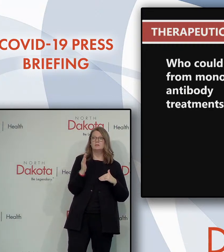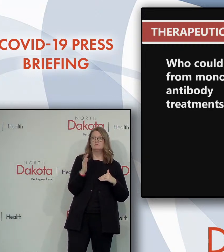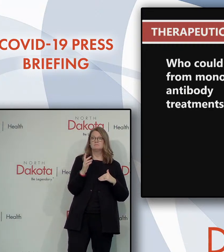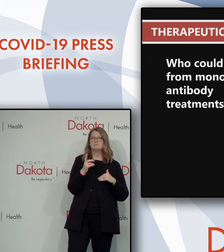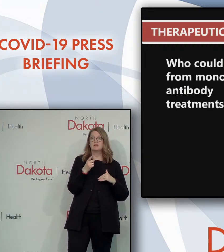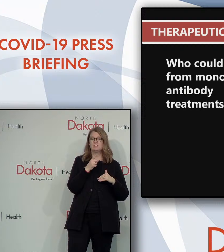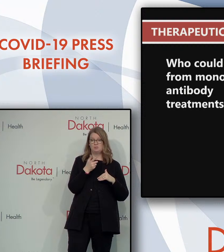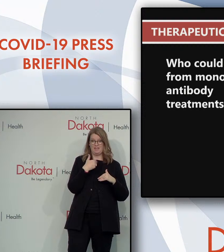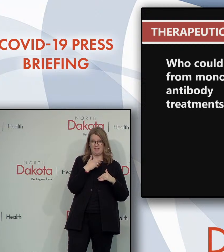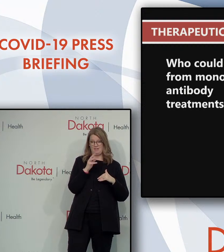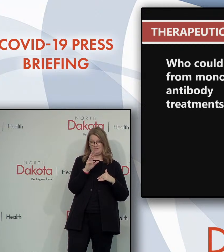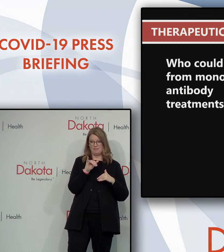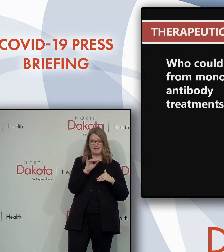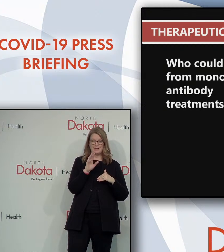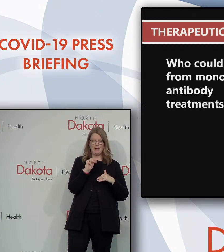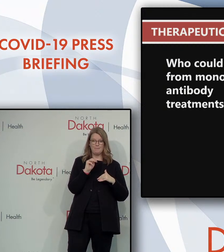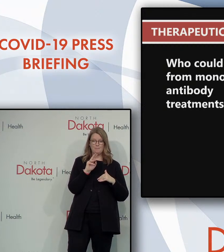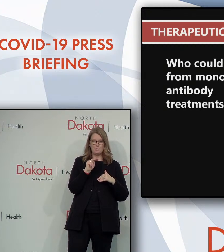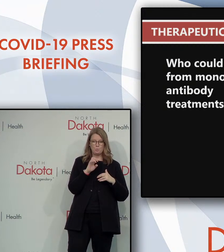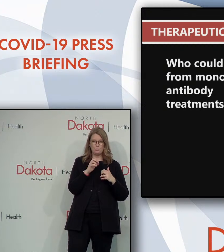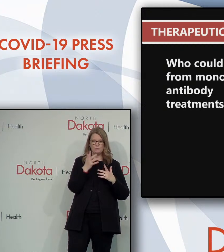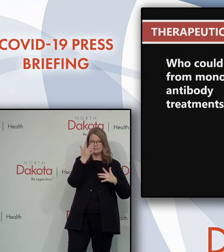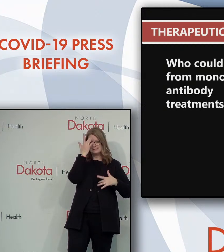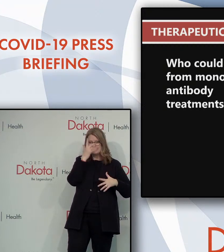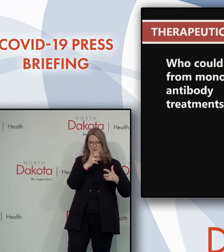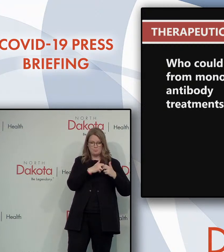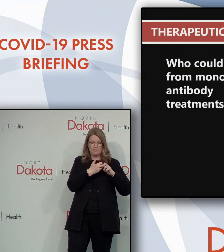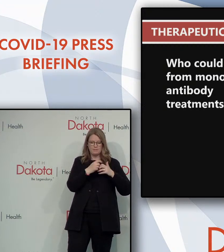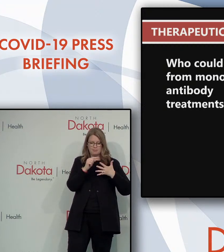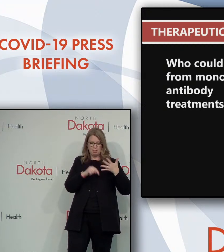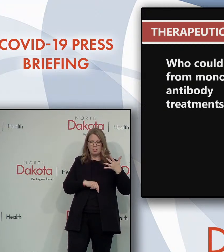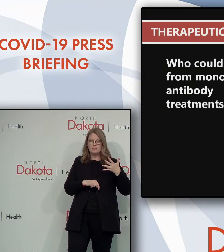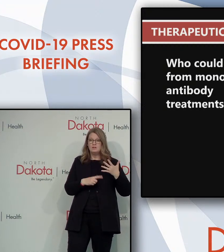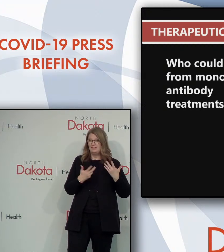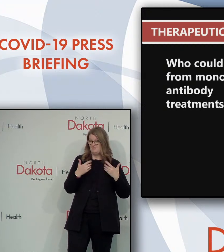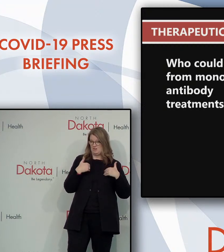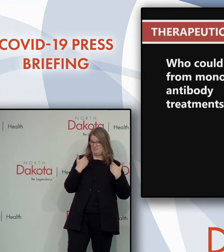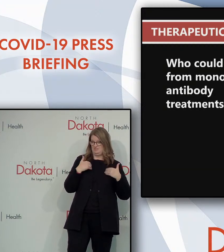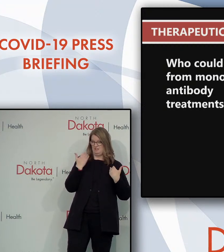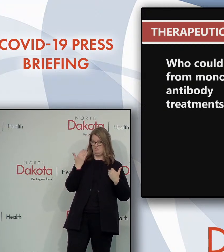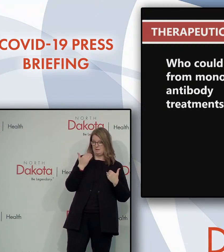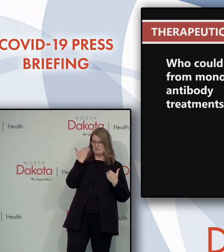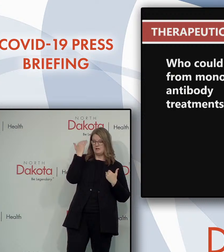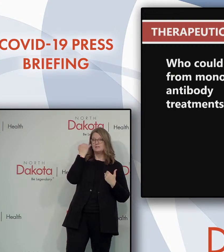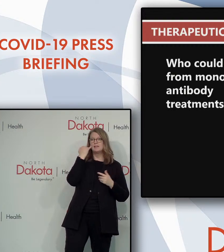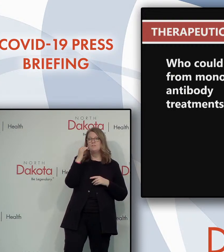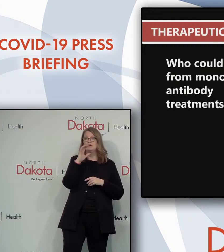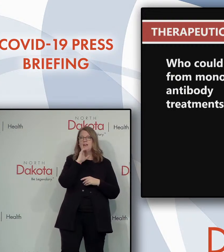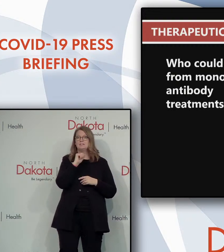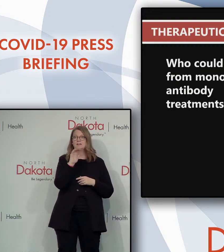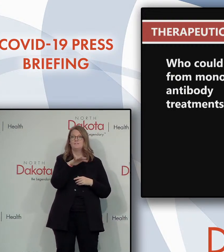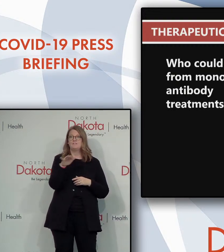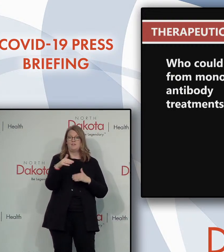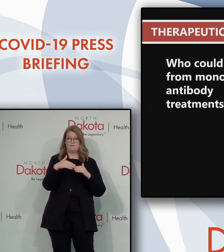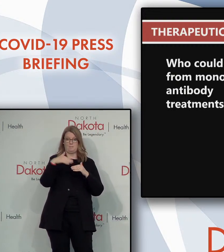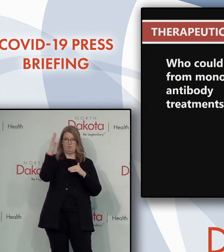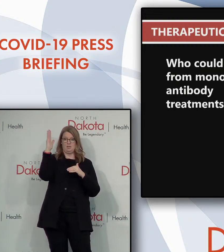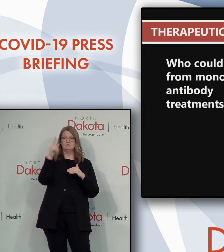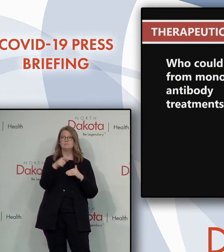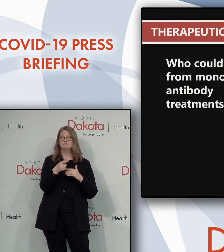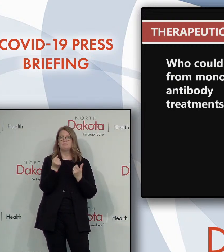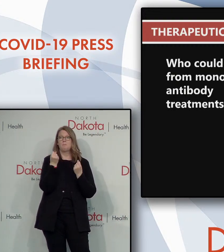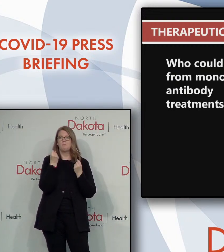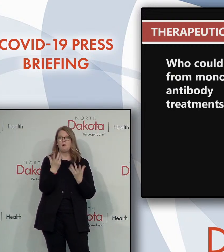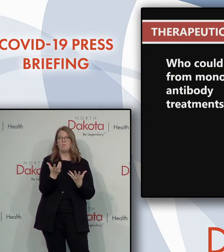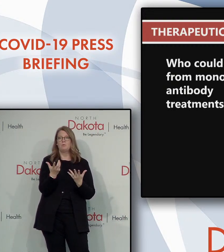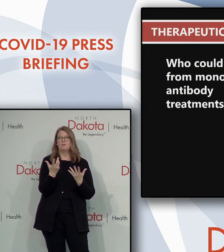of immune deficiencies or serious disease, so even for young adults, if you're 55 and older and you've got